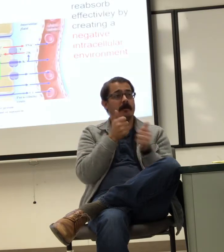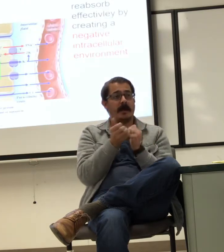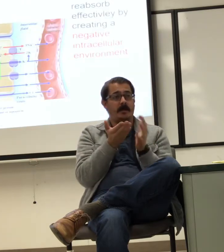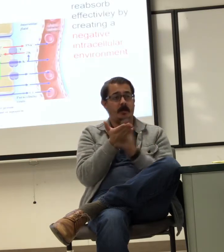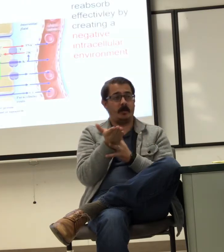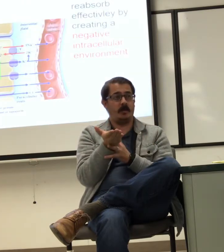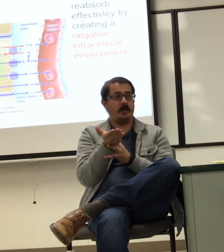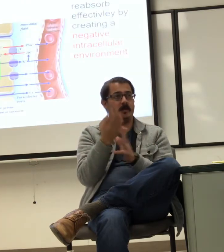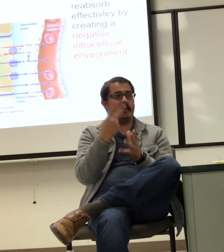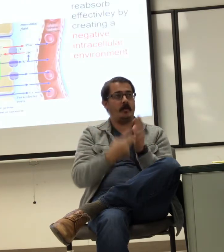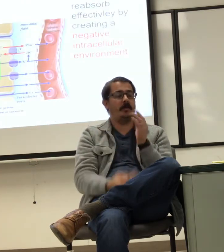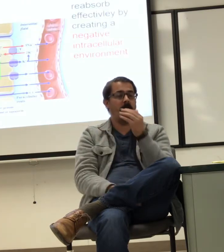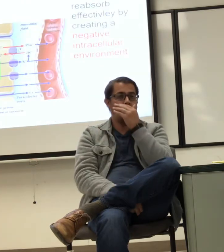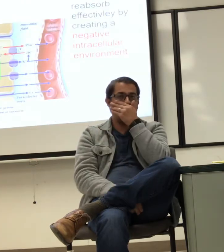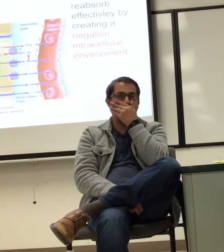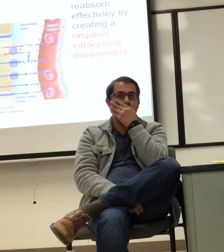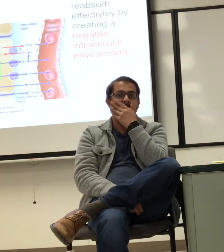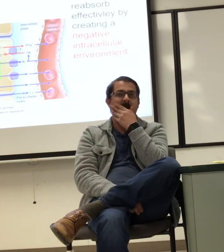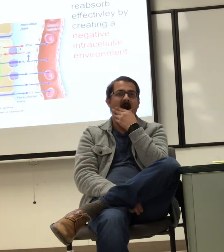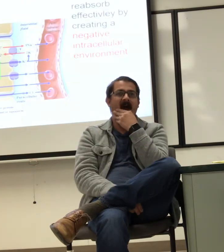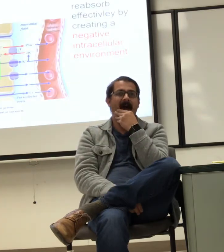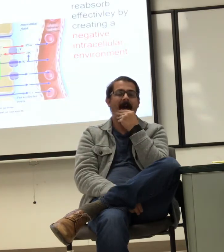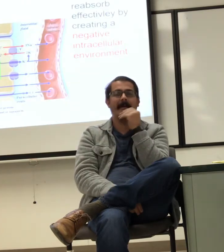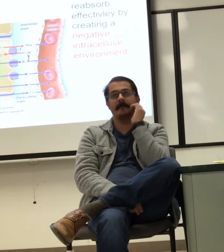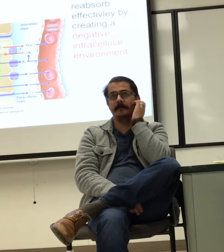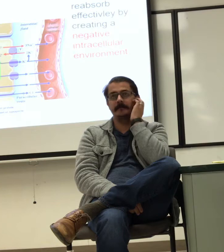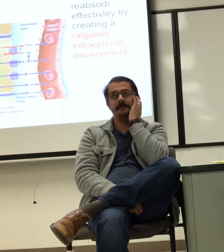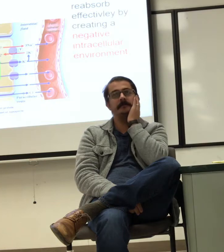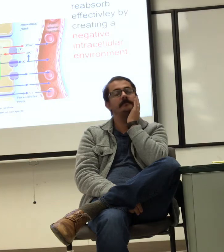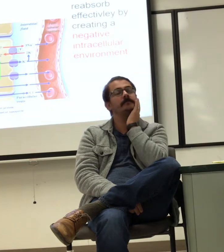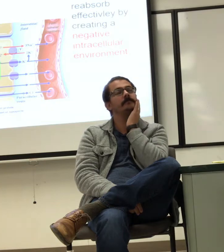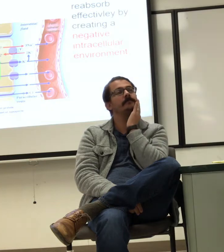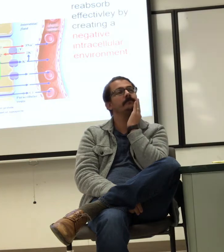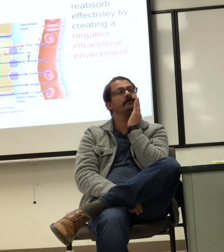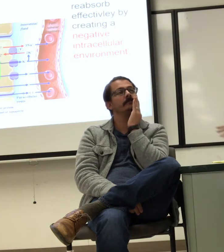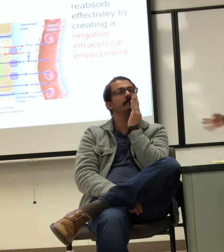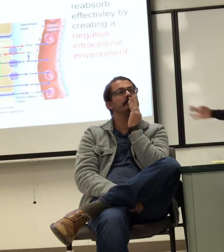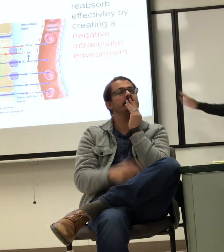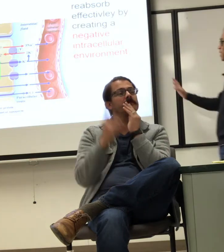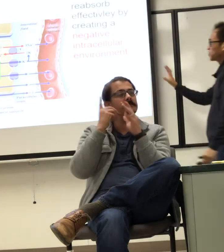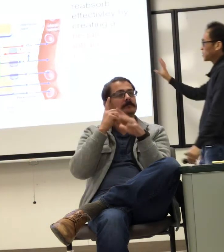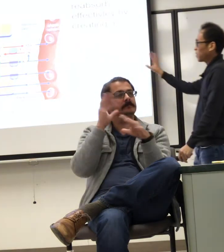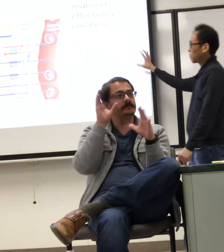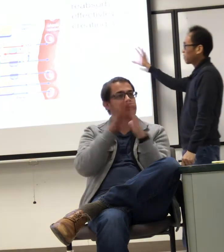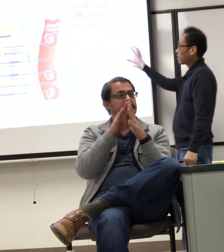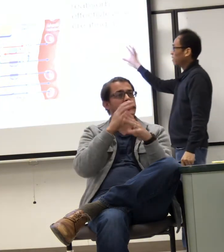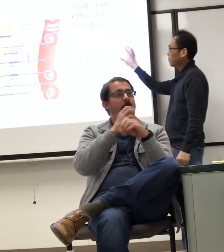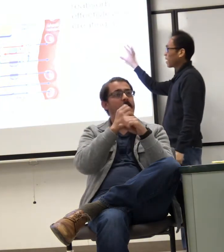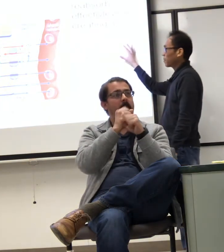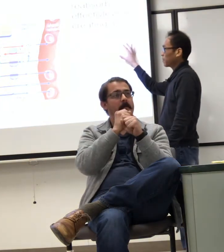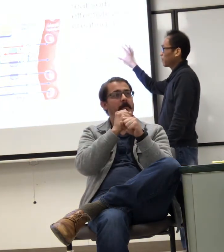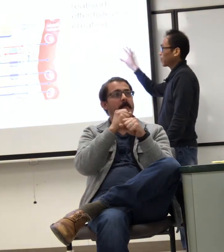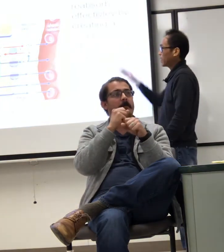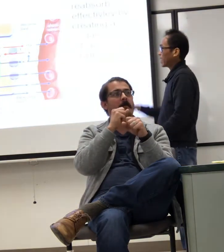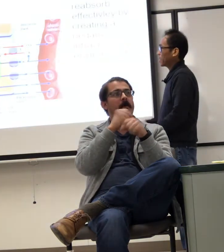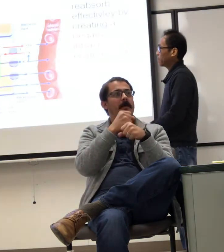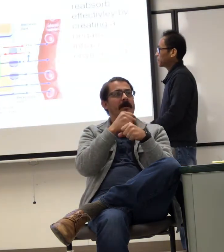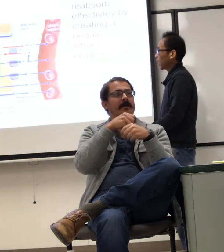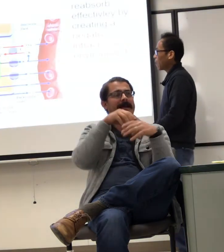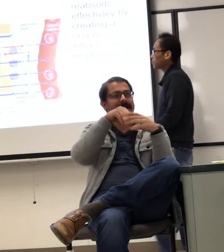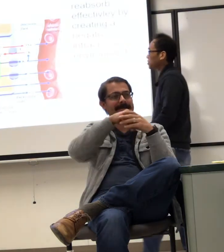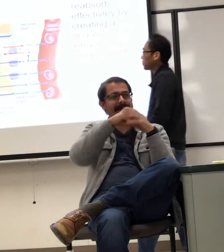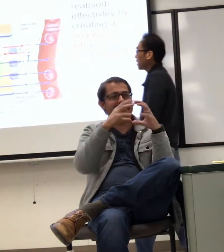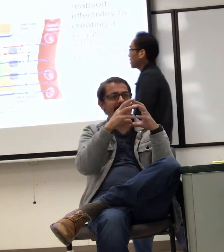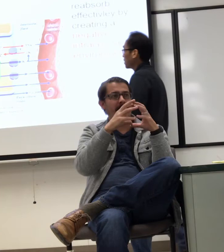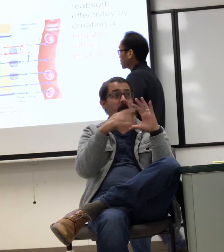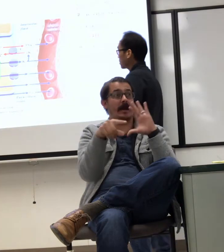figure, I emphasize that there's pumps that'll make the intracellular environment very negative. So